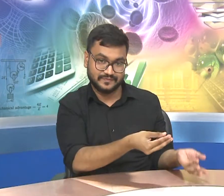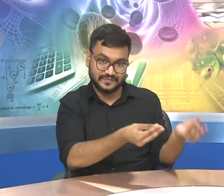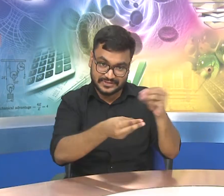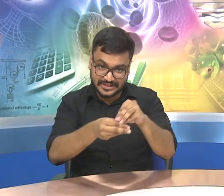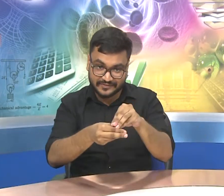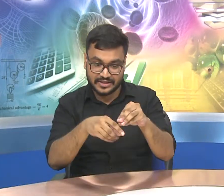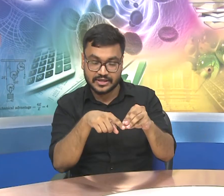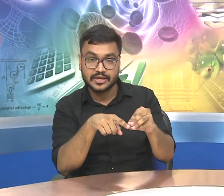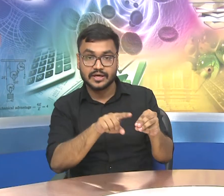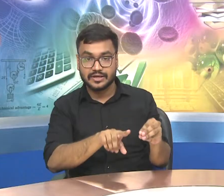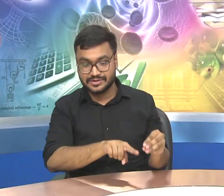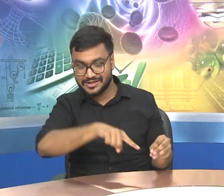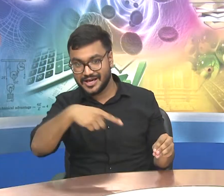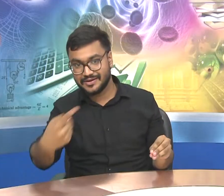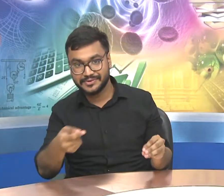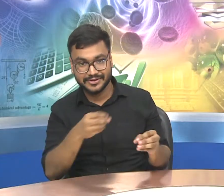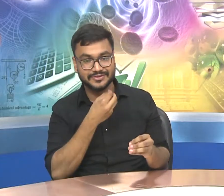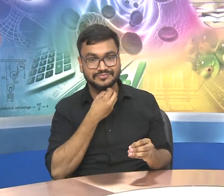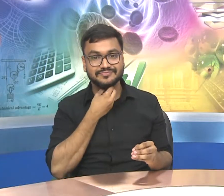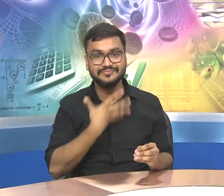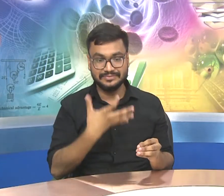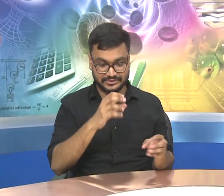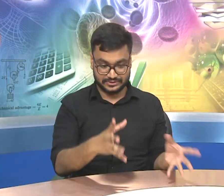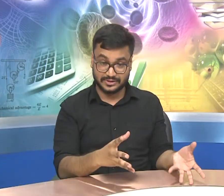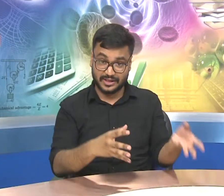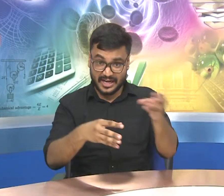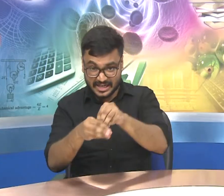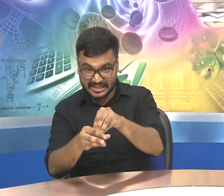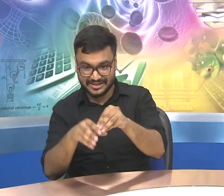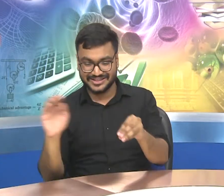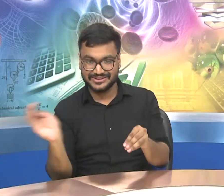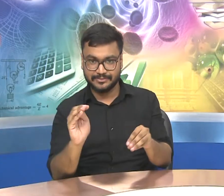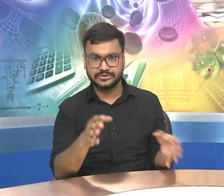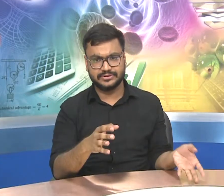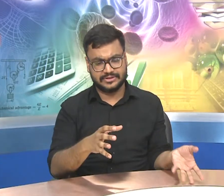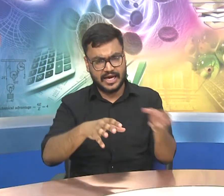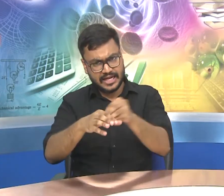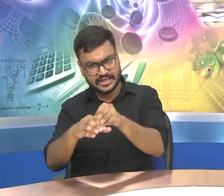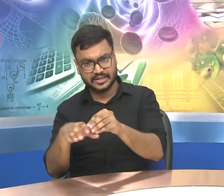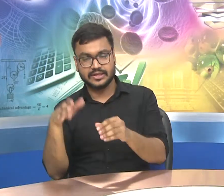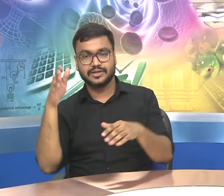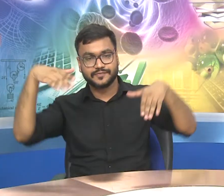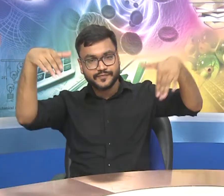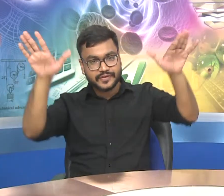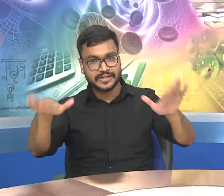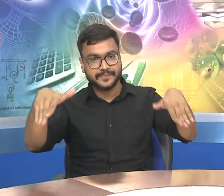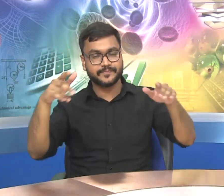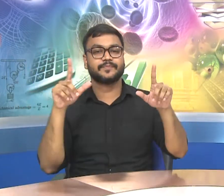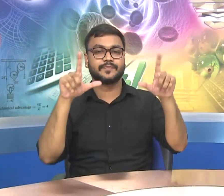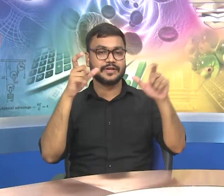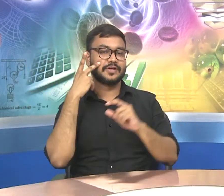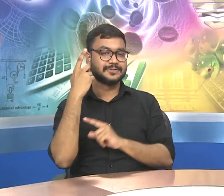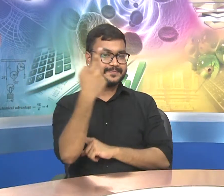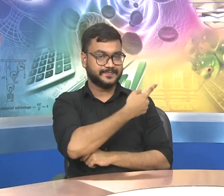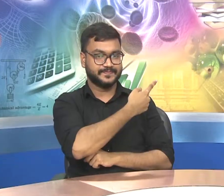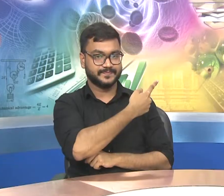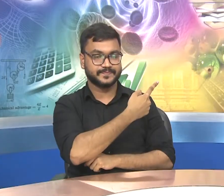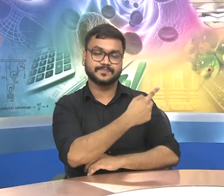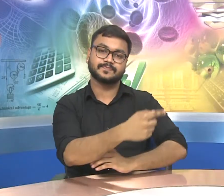at first grass, then grasshopper, then frog, then snake and